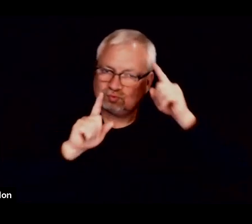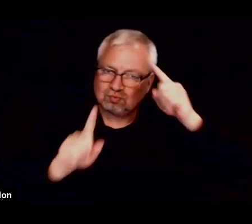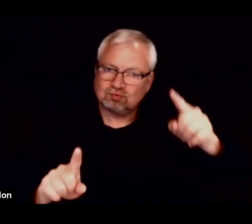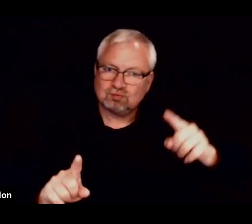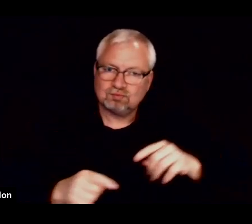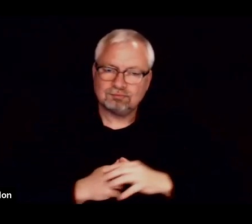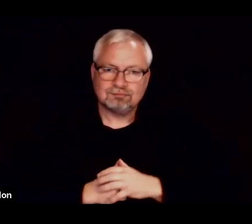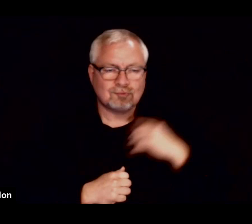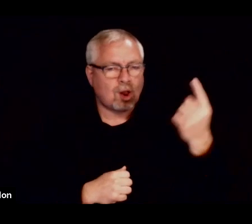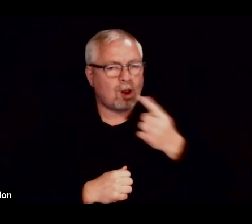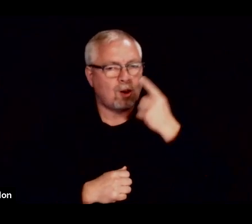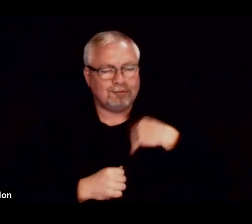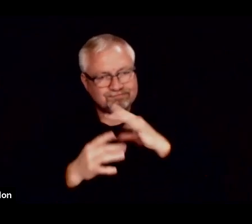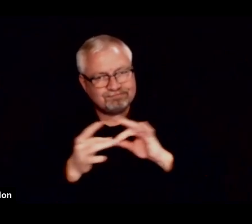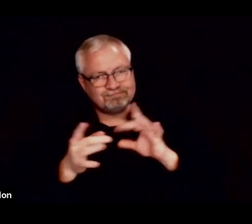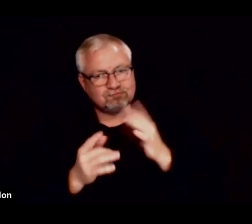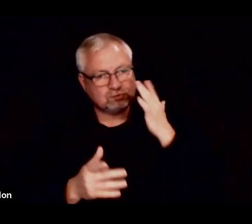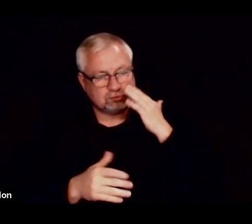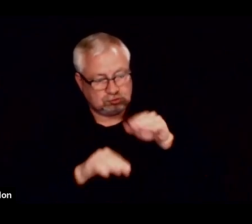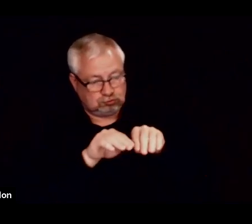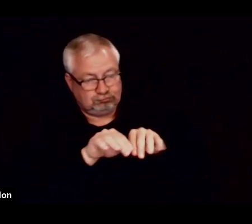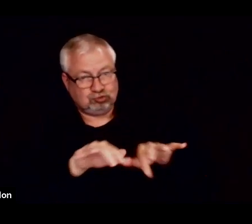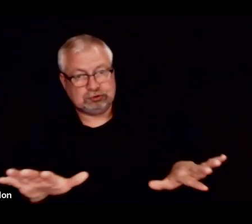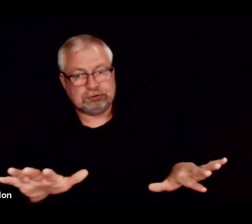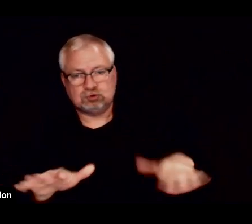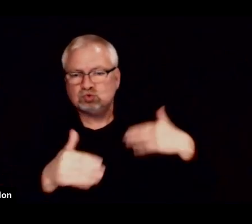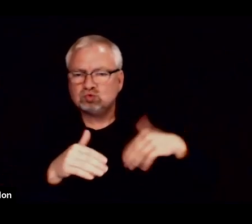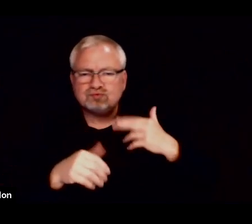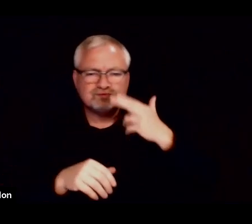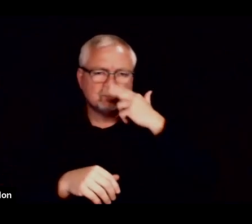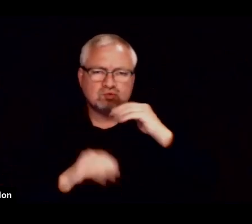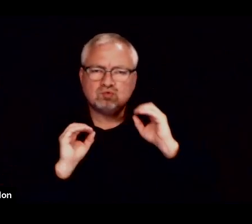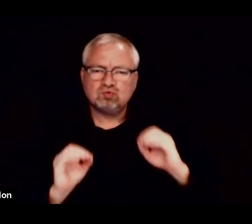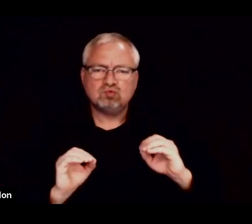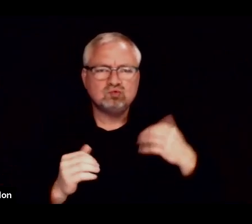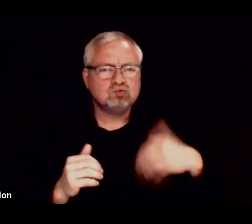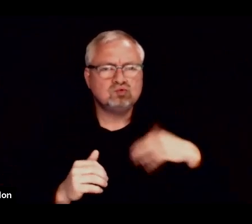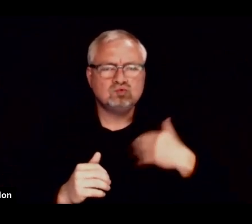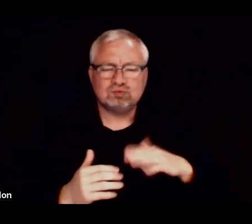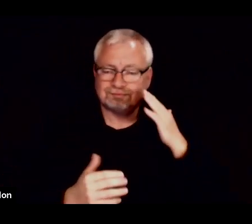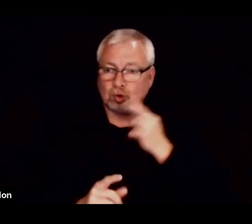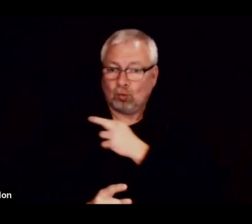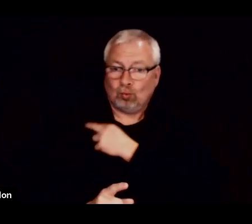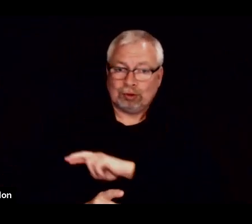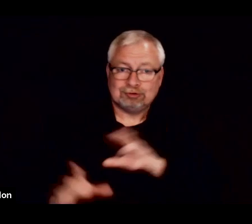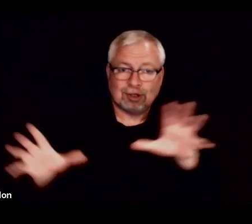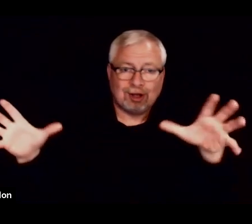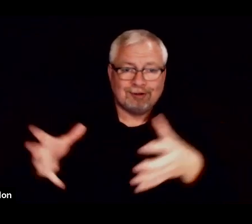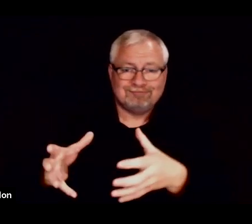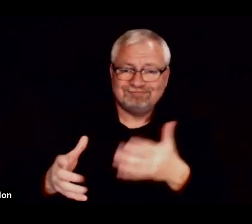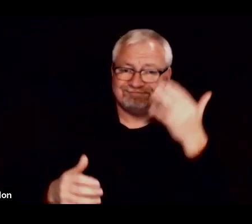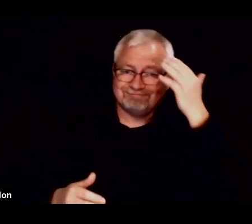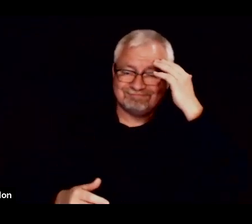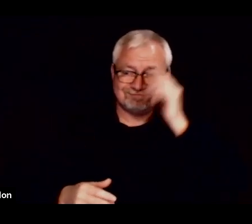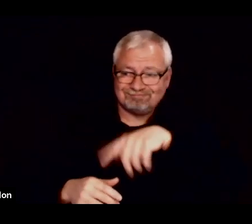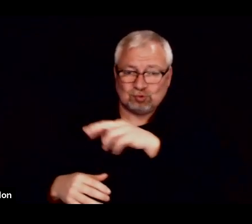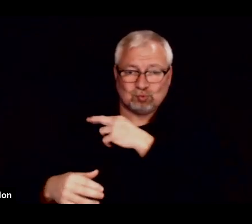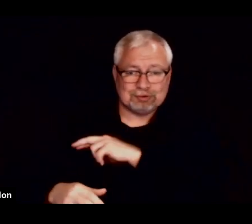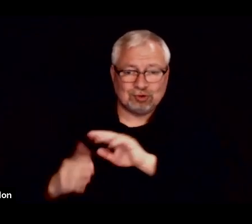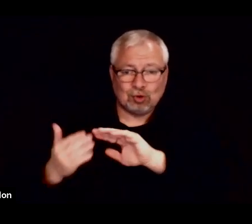But I think with respect to the faith community, that there is active conversation. Governor's in